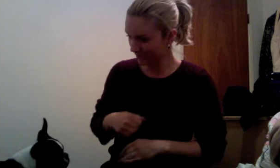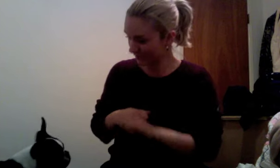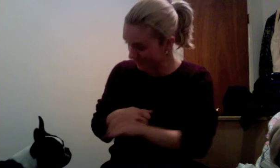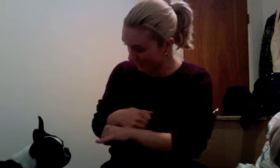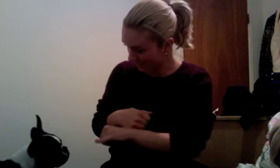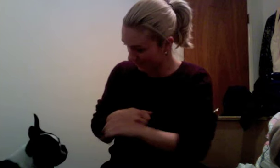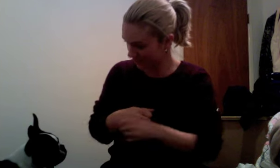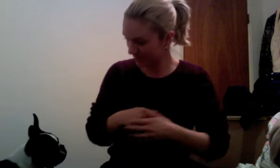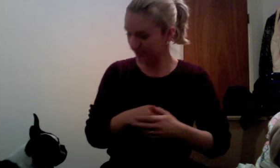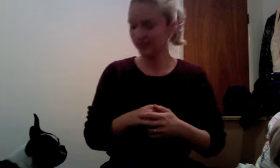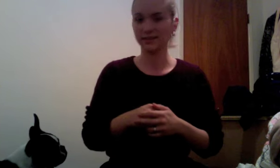stay.